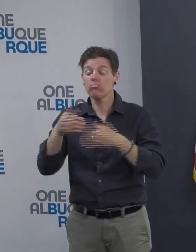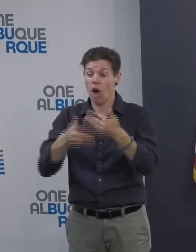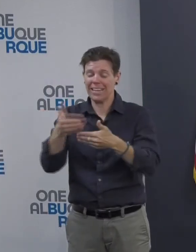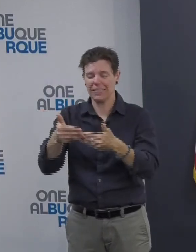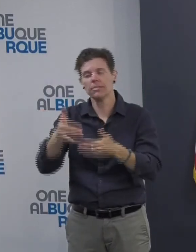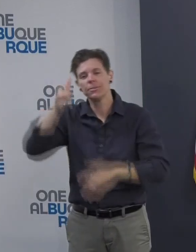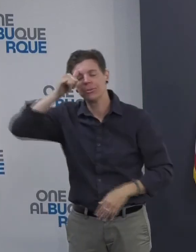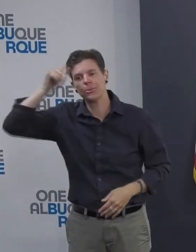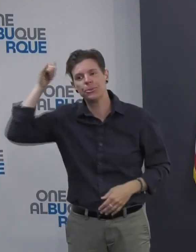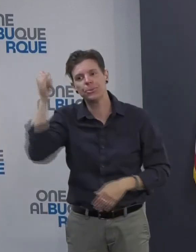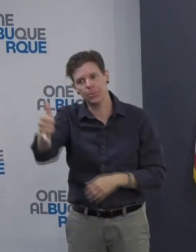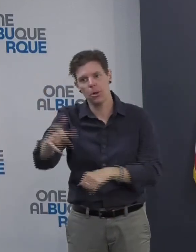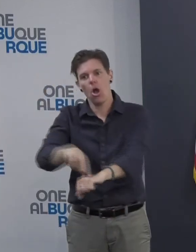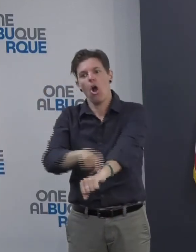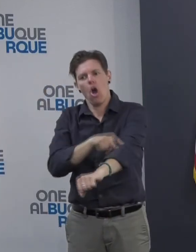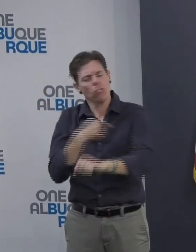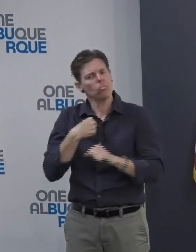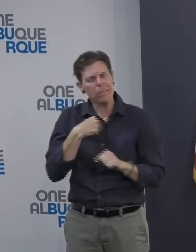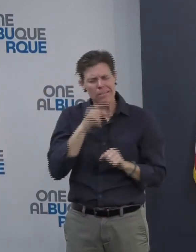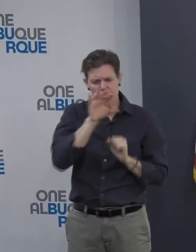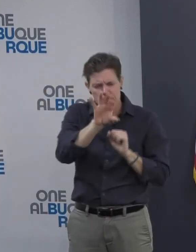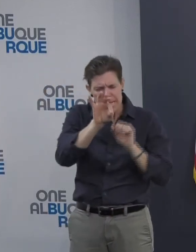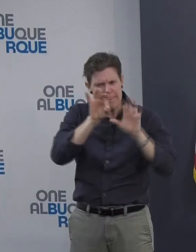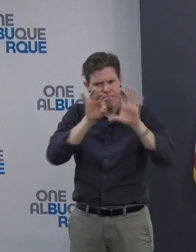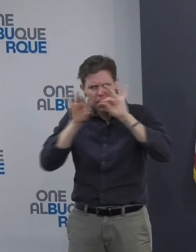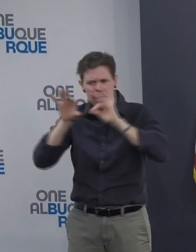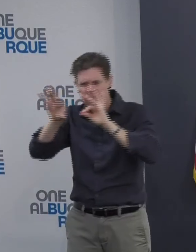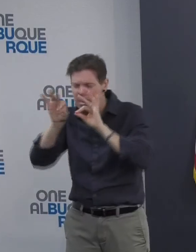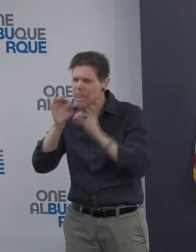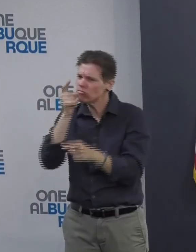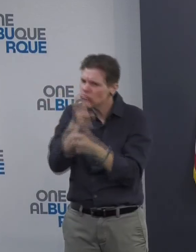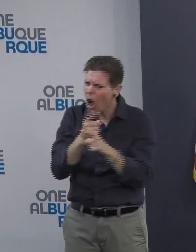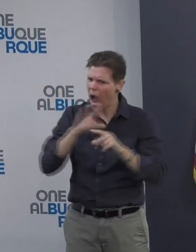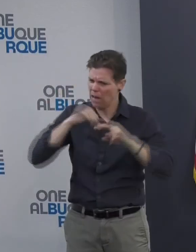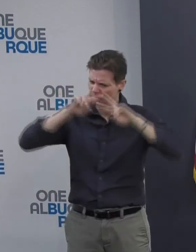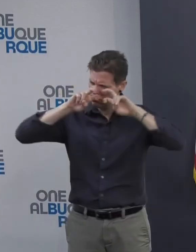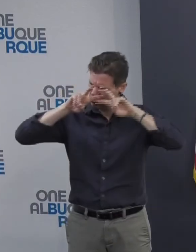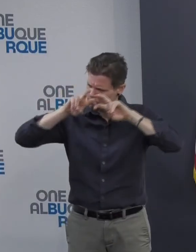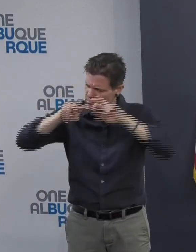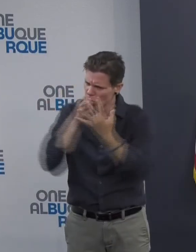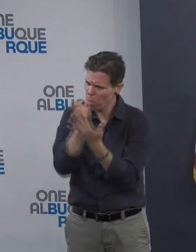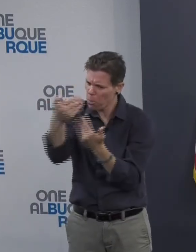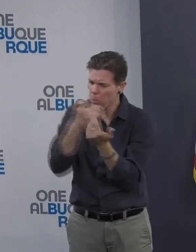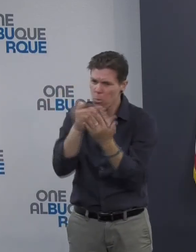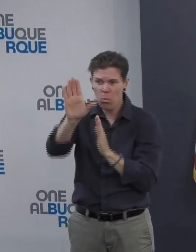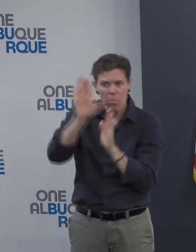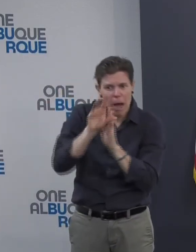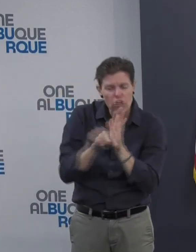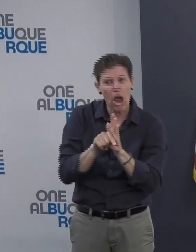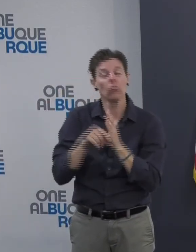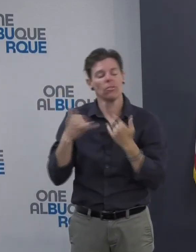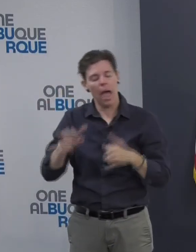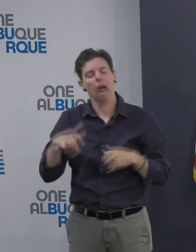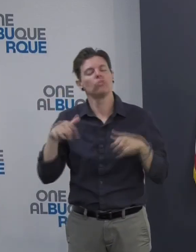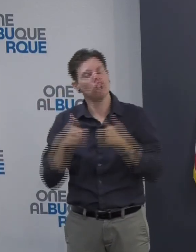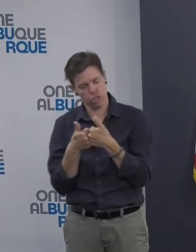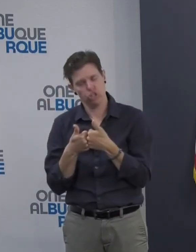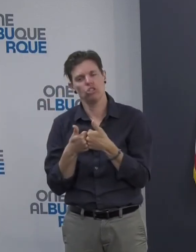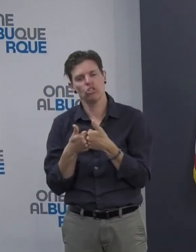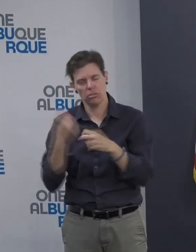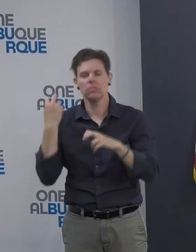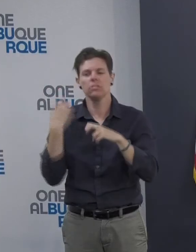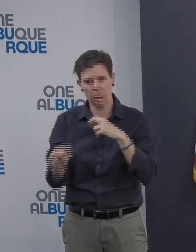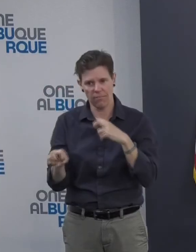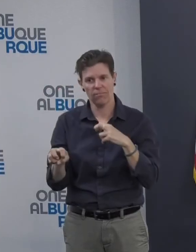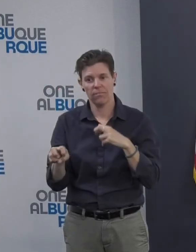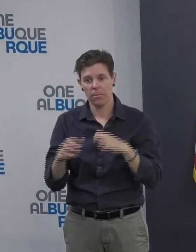it's a challenging process, but there's a lot of amazing people in our community that now's the time